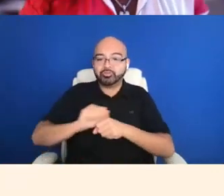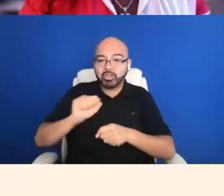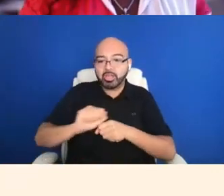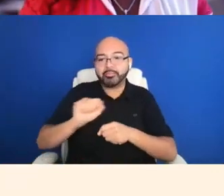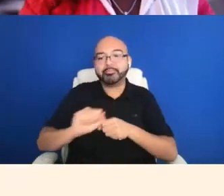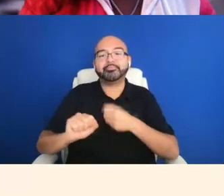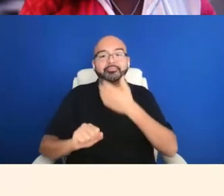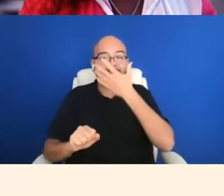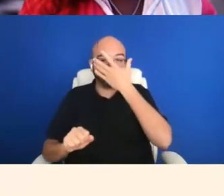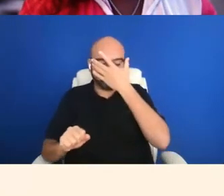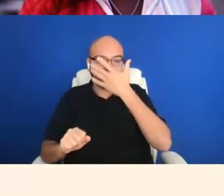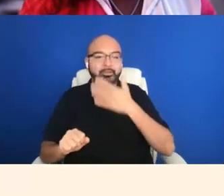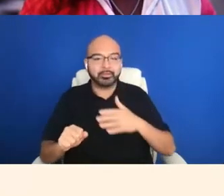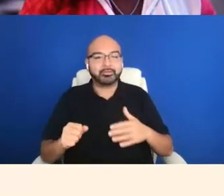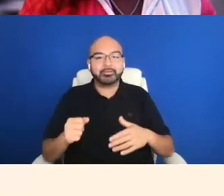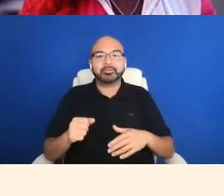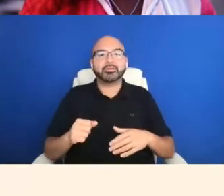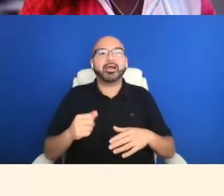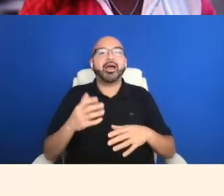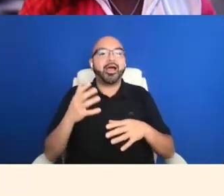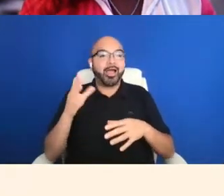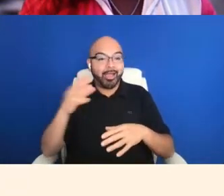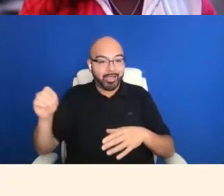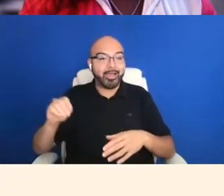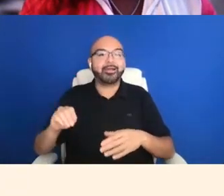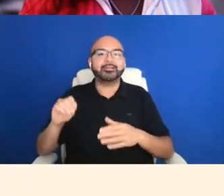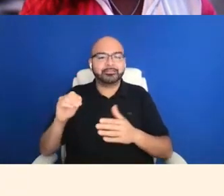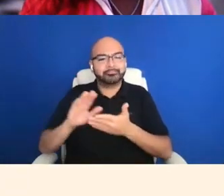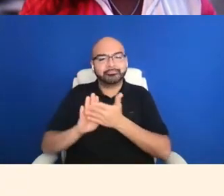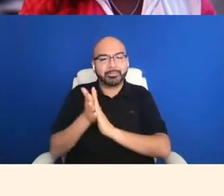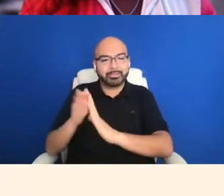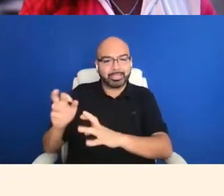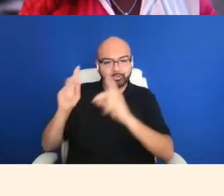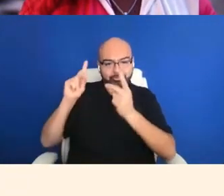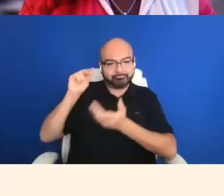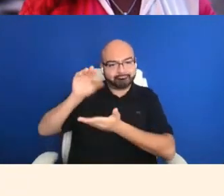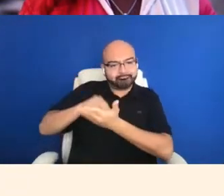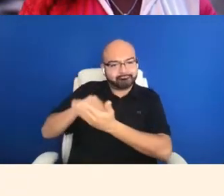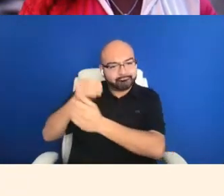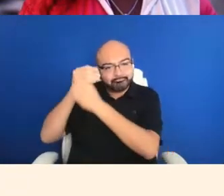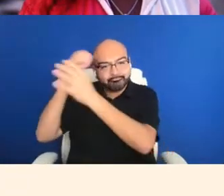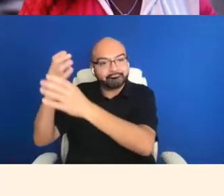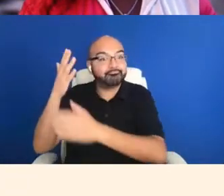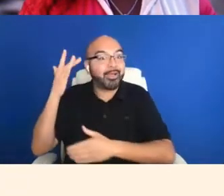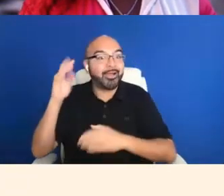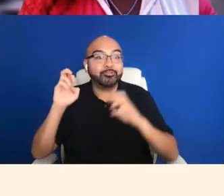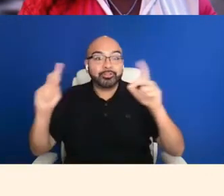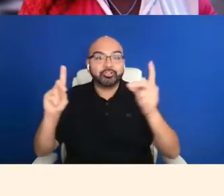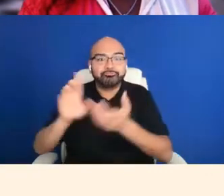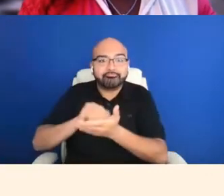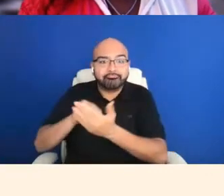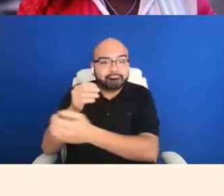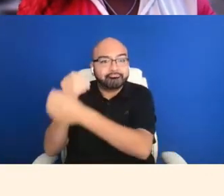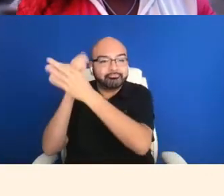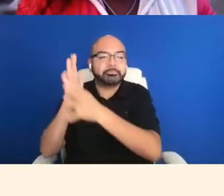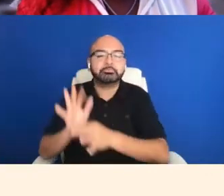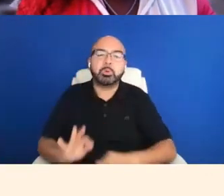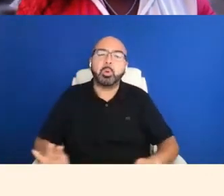getting education, because one thing I believe, education is so imperative in this day and age.